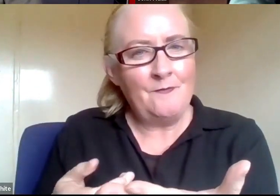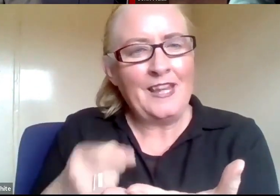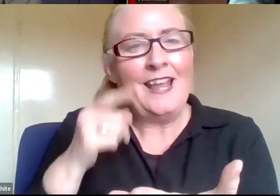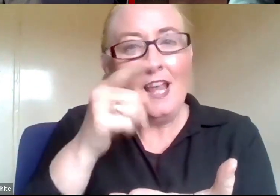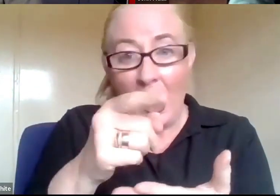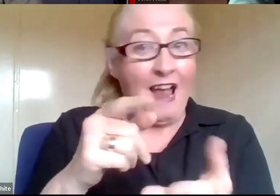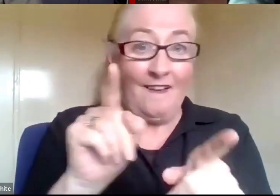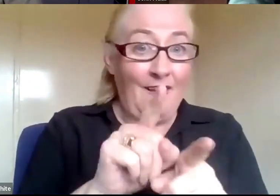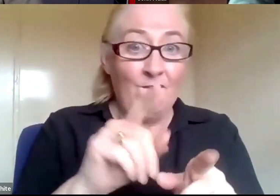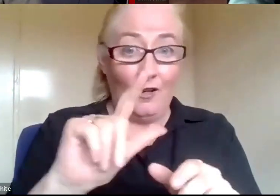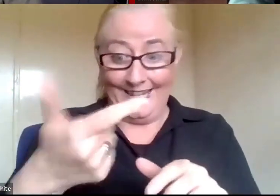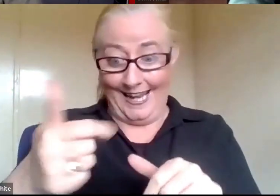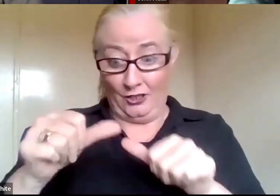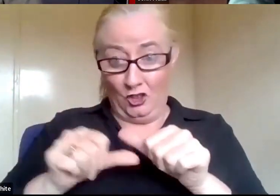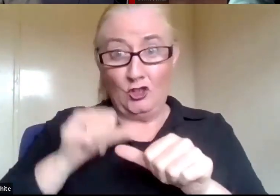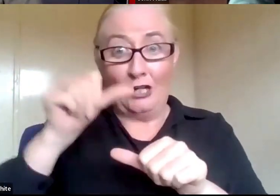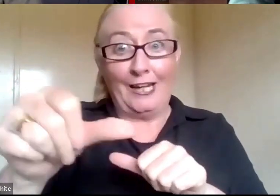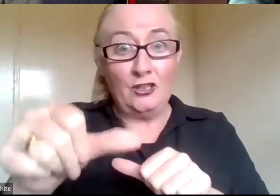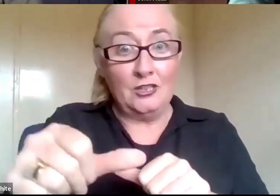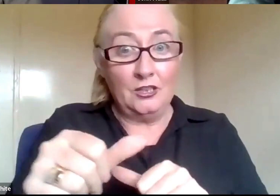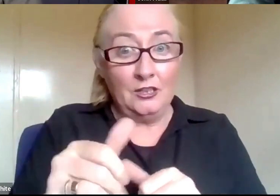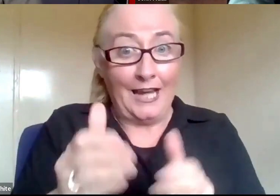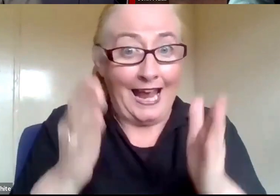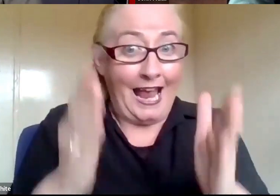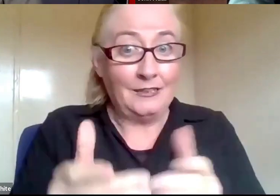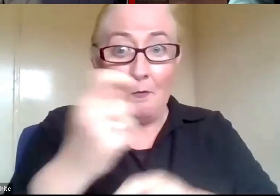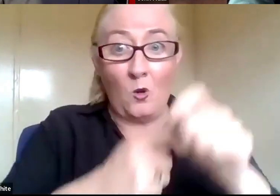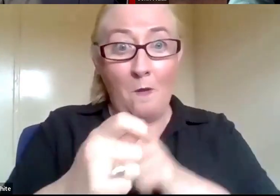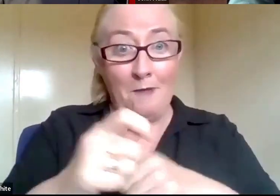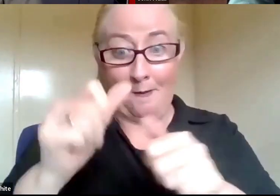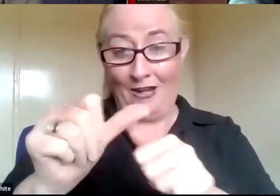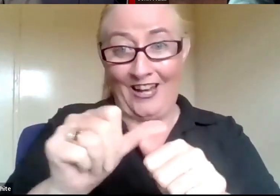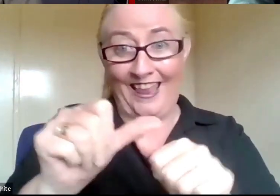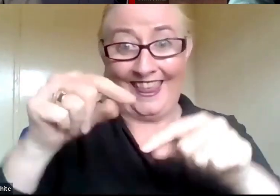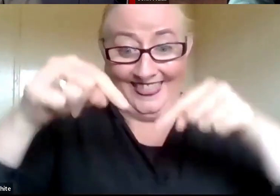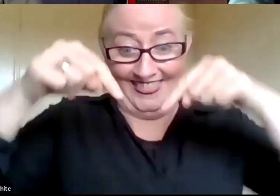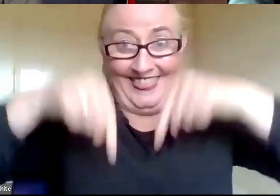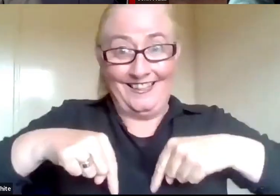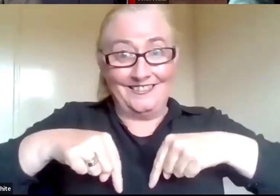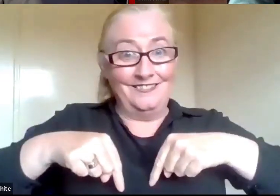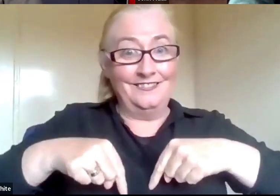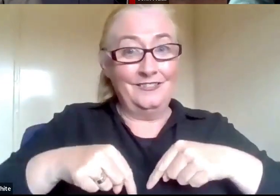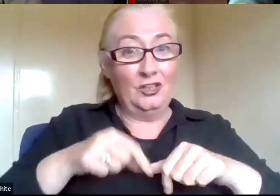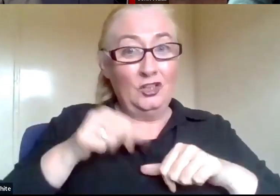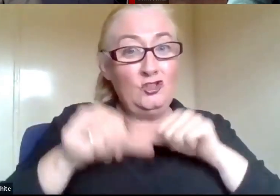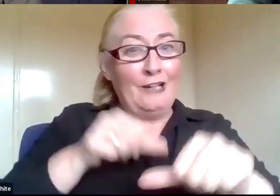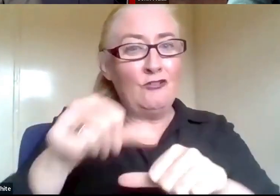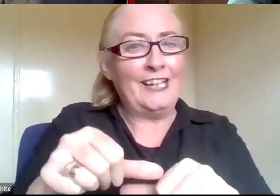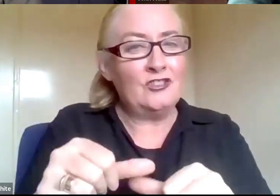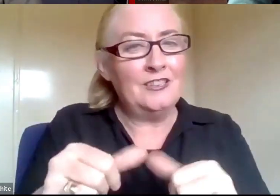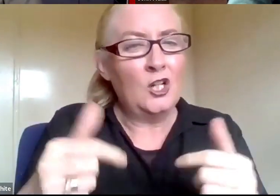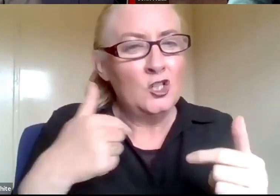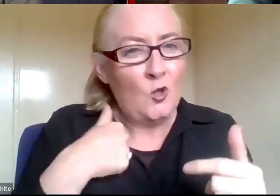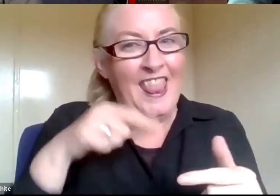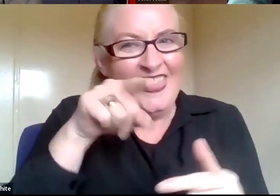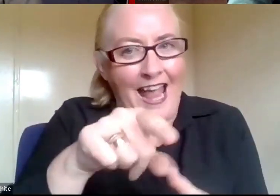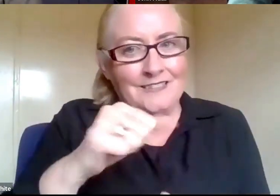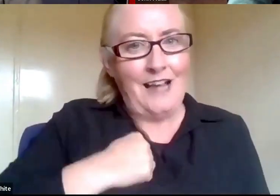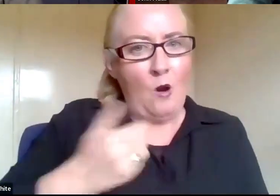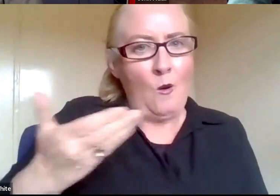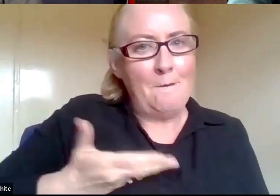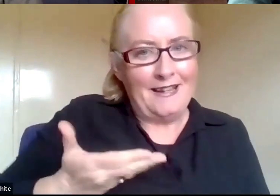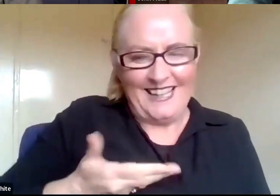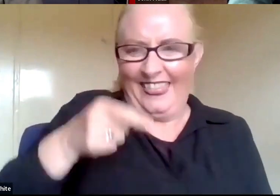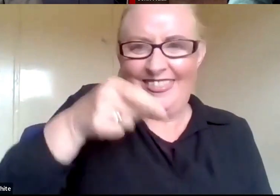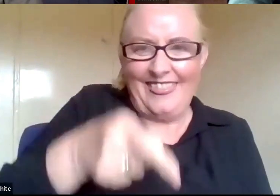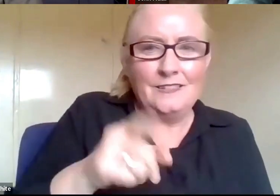than this one at it is what we're in business to do. And we can do it. We have the